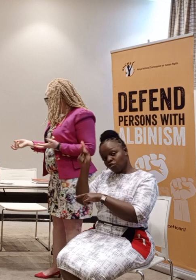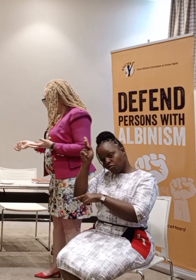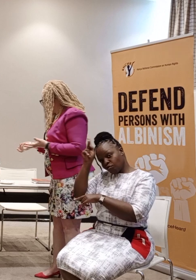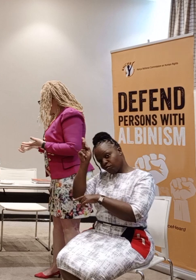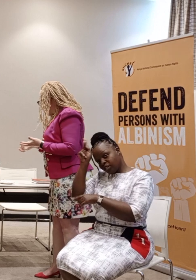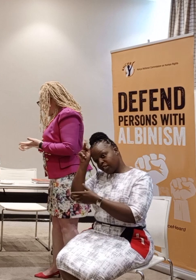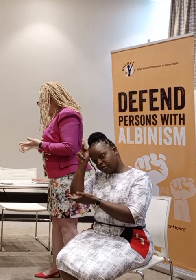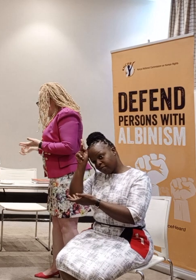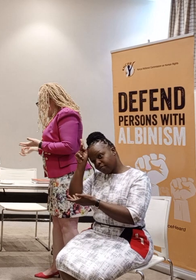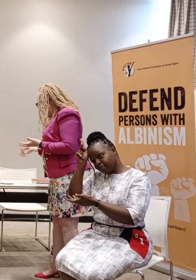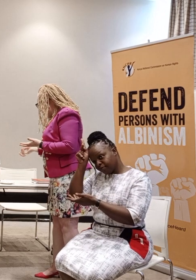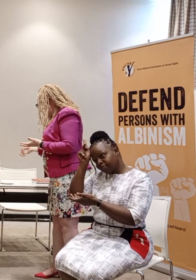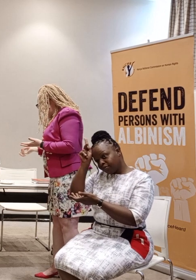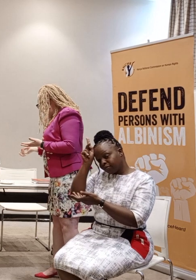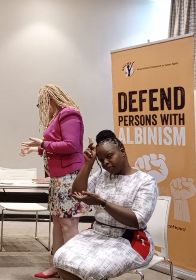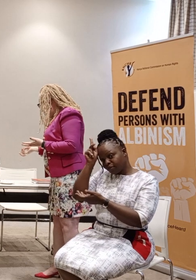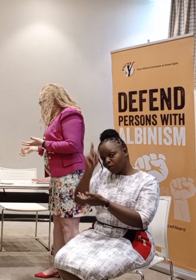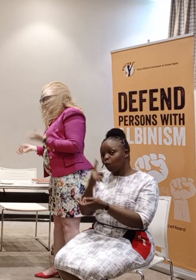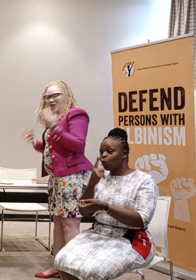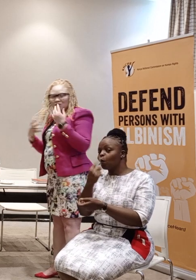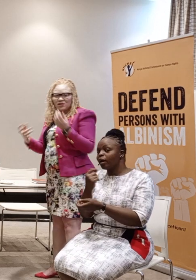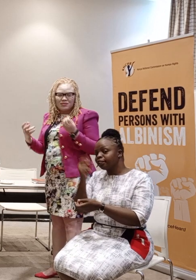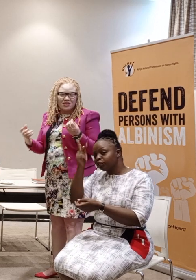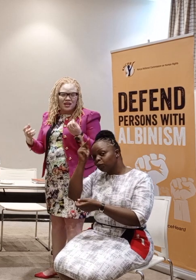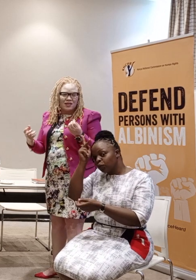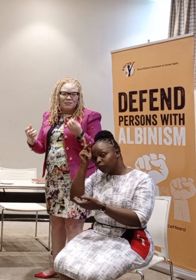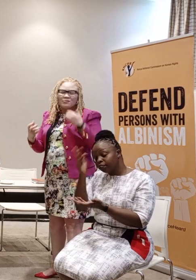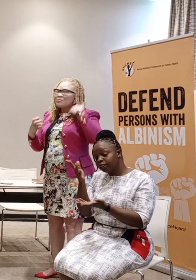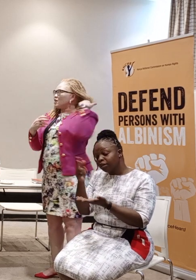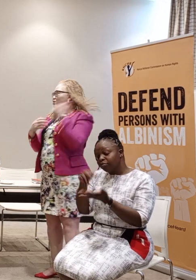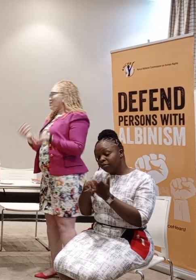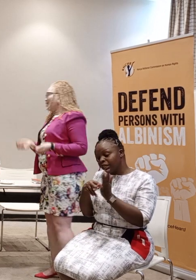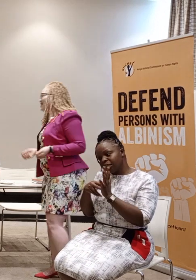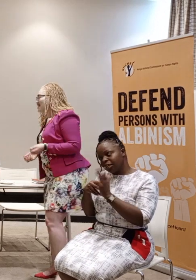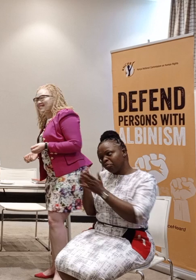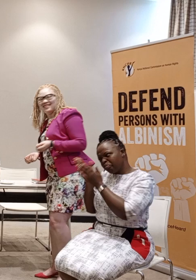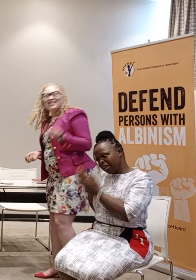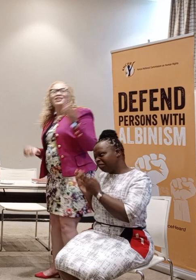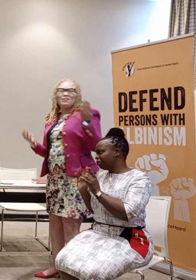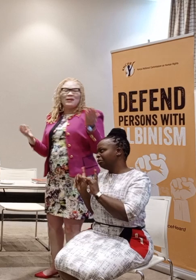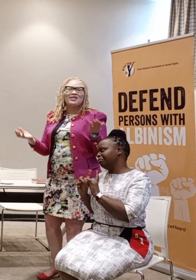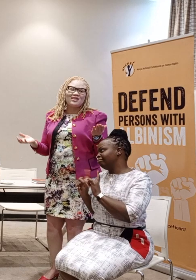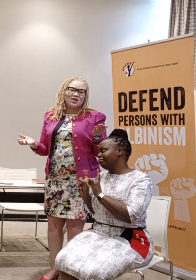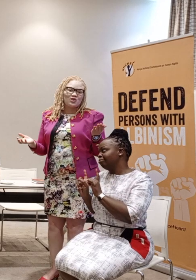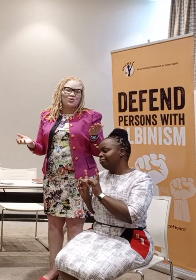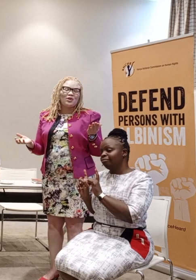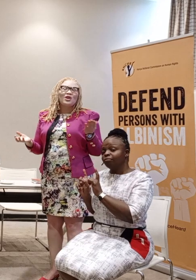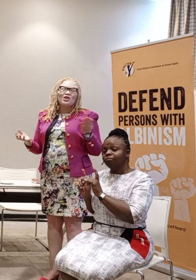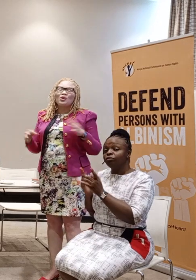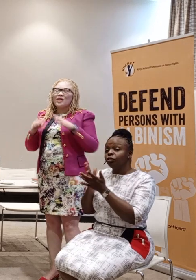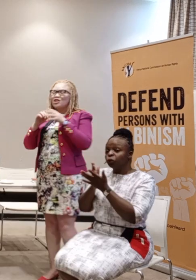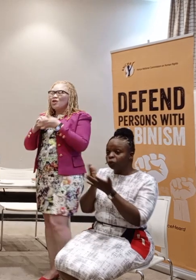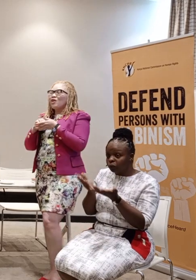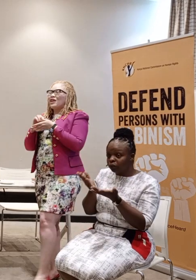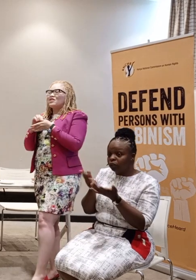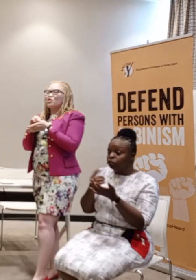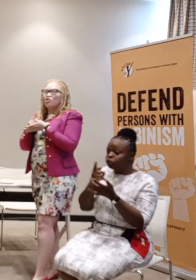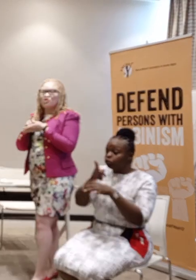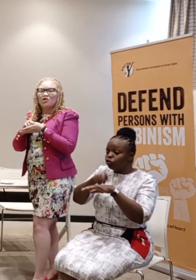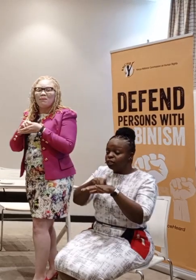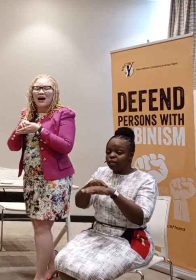like, simbuzi mweupe. Do you get what I'm saying? No, but it's the truth. So when I talk